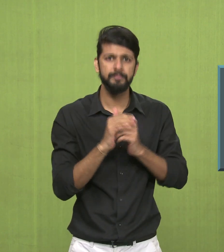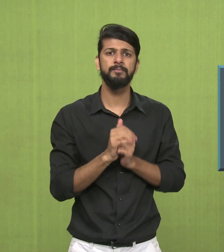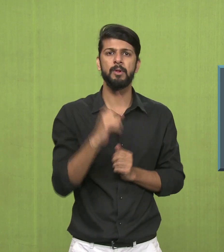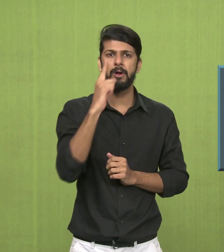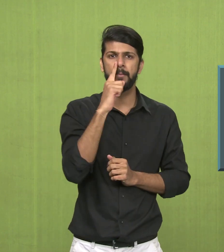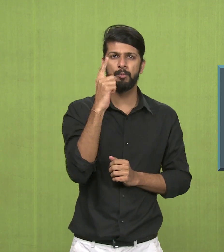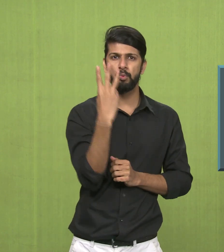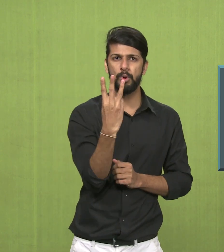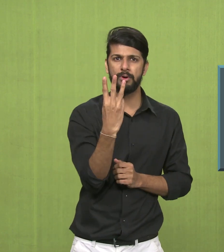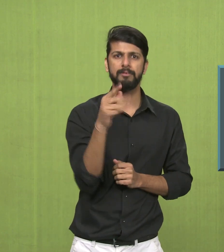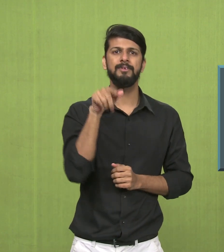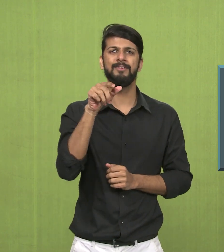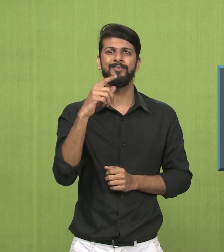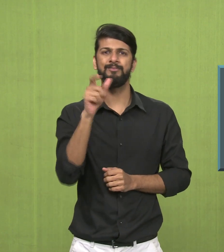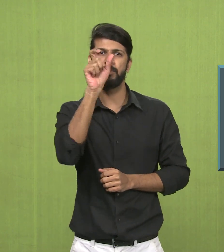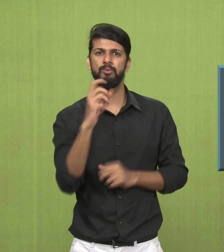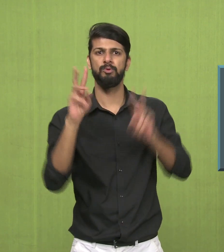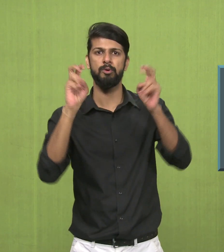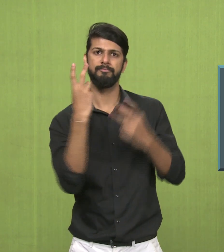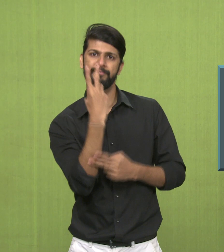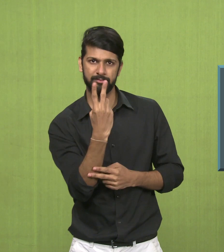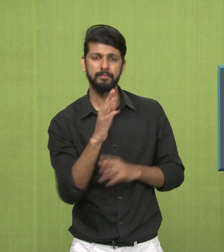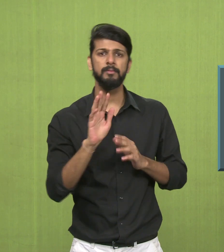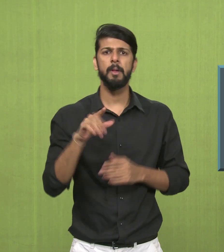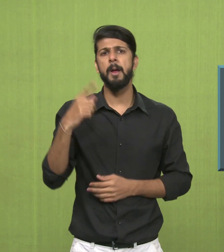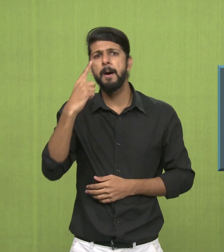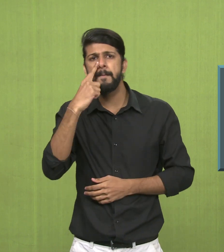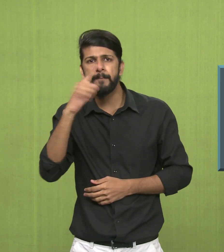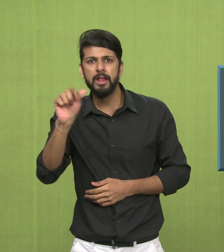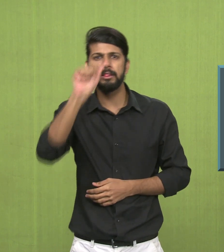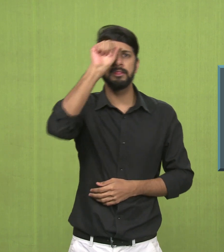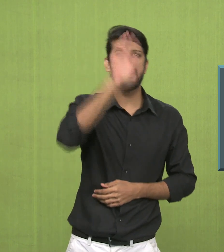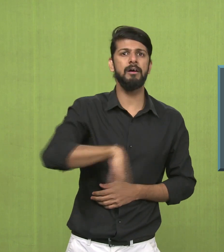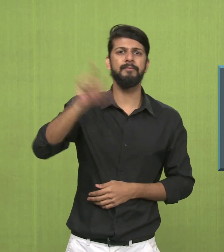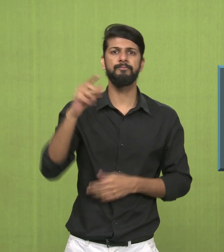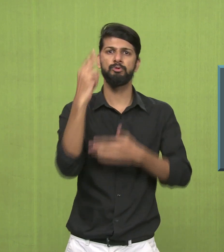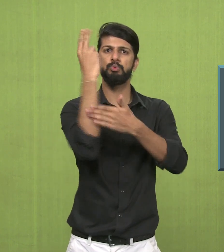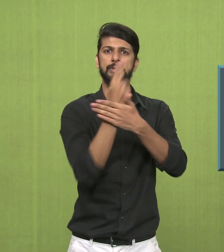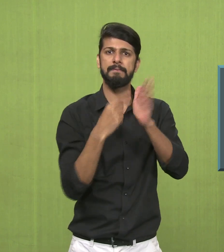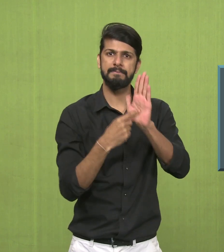works or artworks of Amrita Shergill are Three Girls,